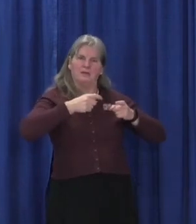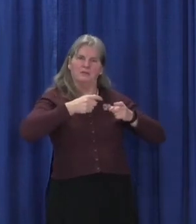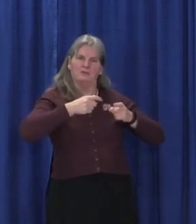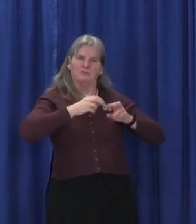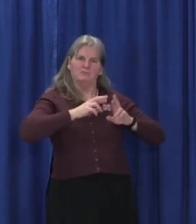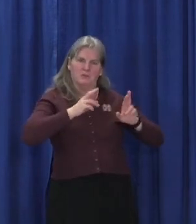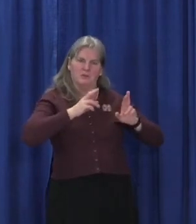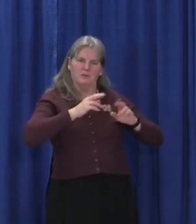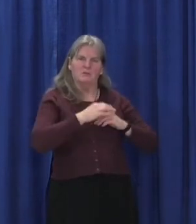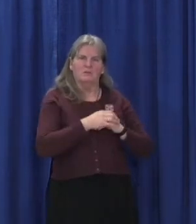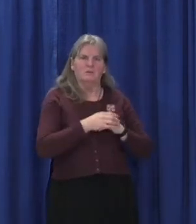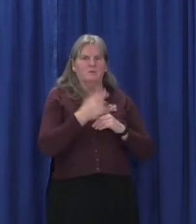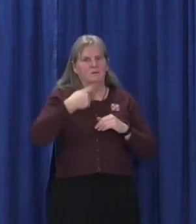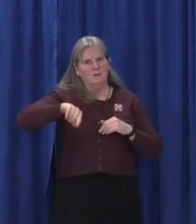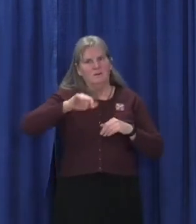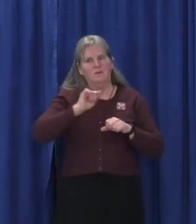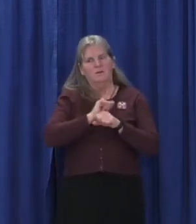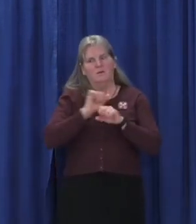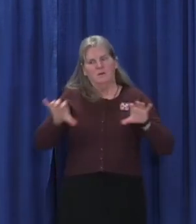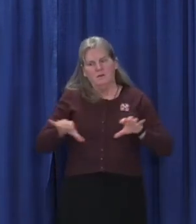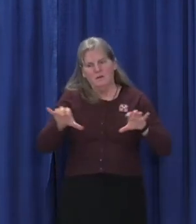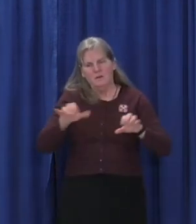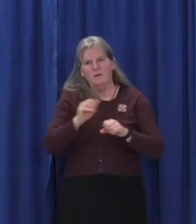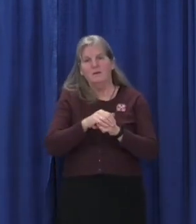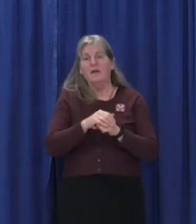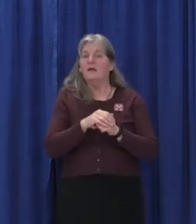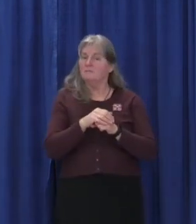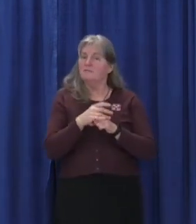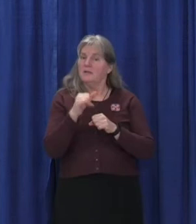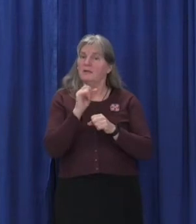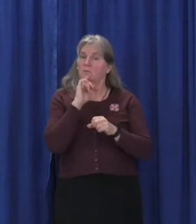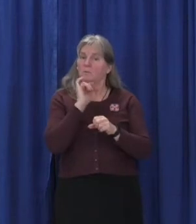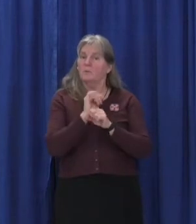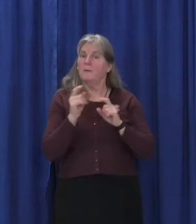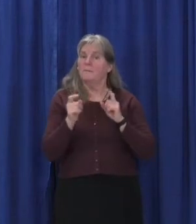We've all worked hard to get here, and we're managing.